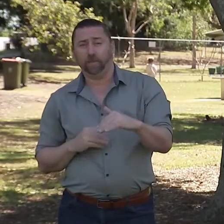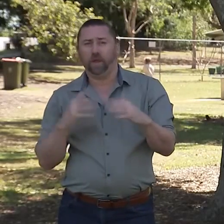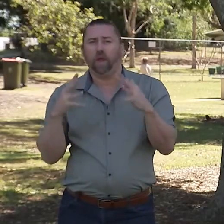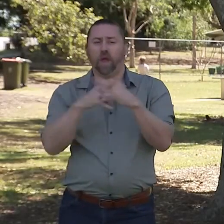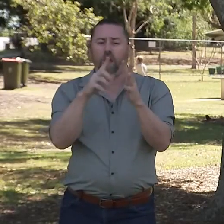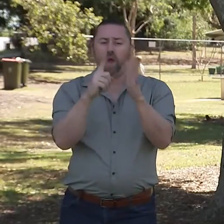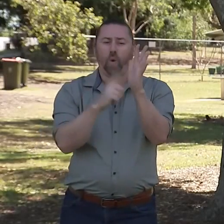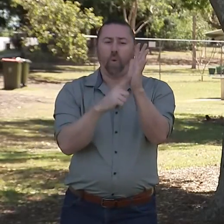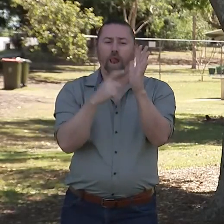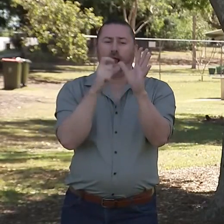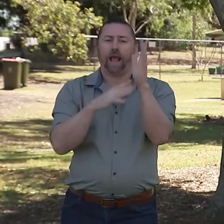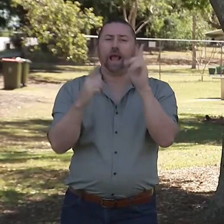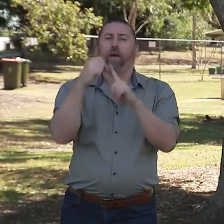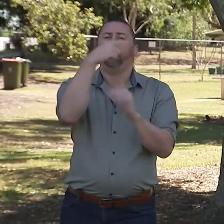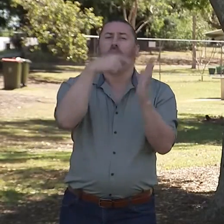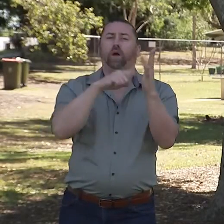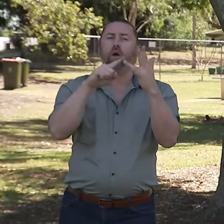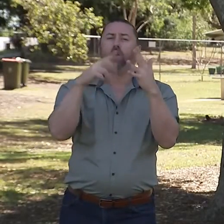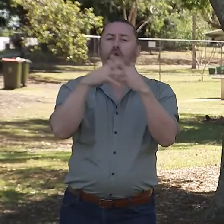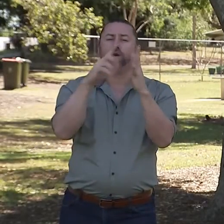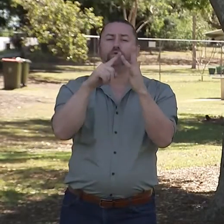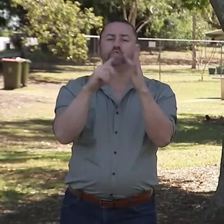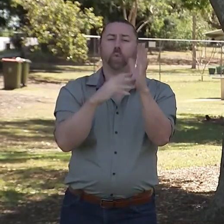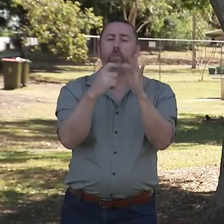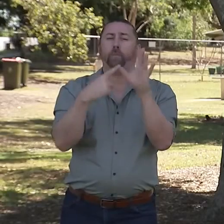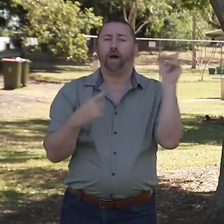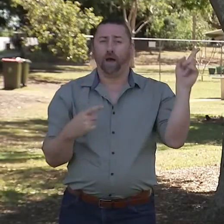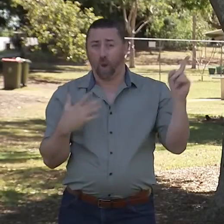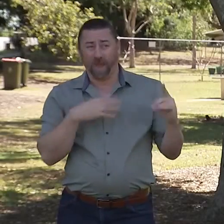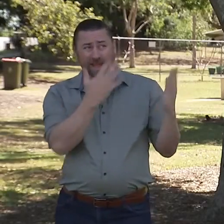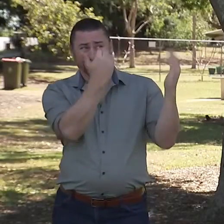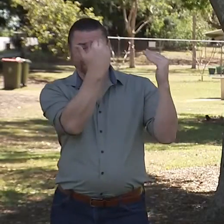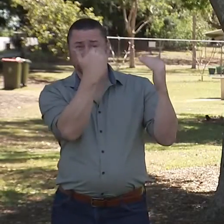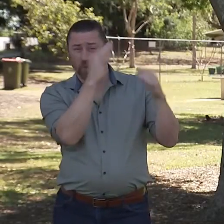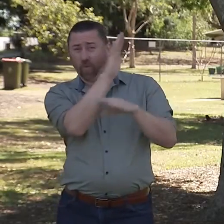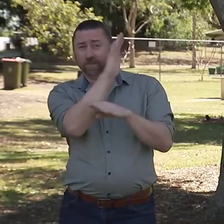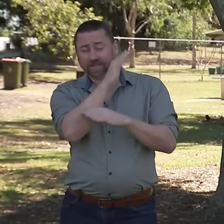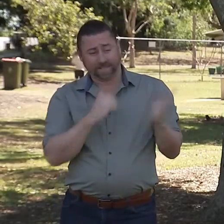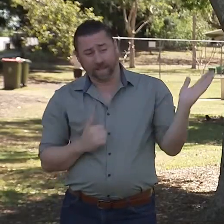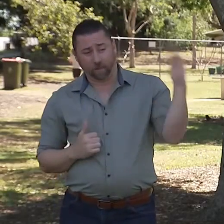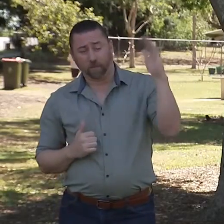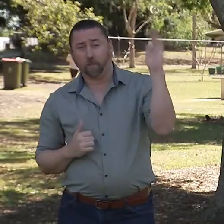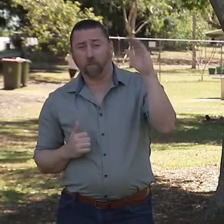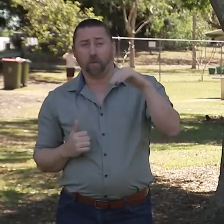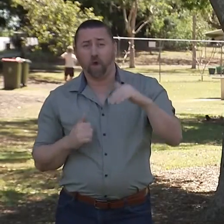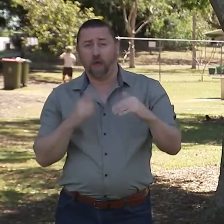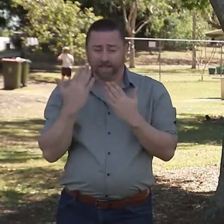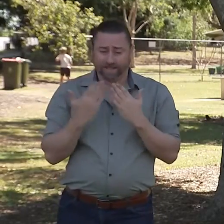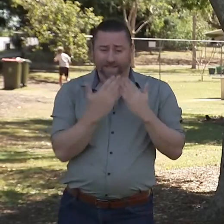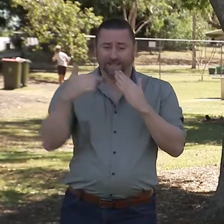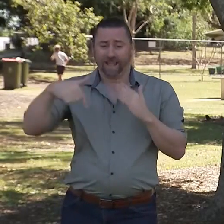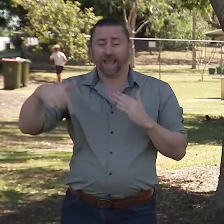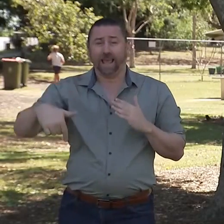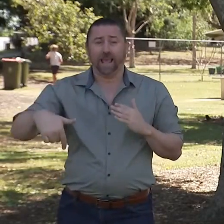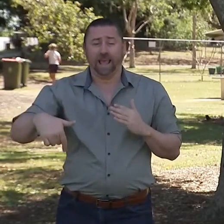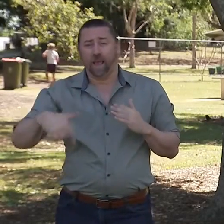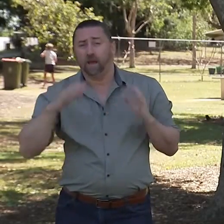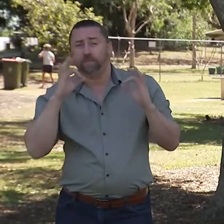WellCamp's done, for health courses to come in. I think that's the key, especially in our rural and regional areas, because